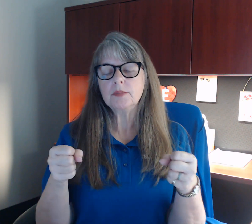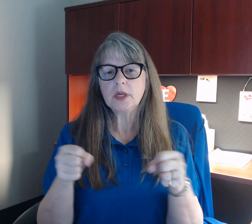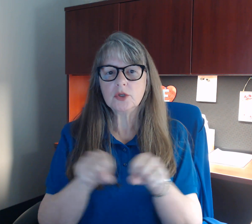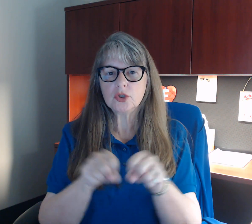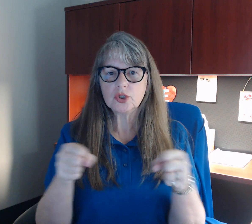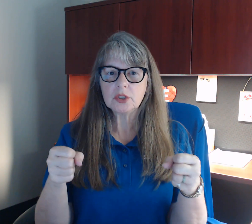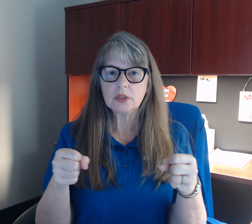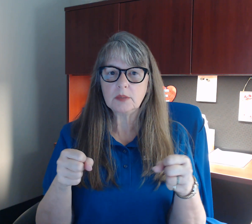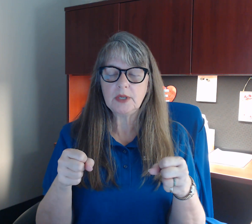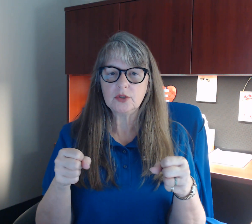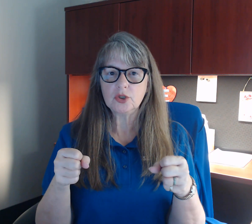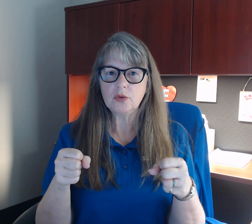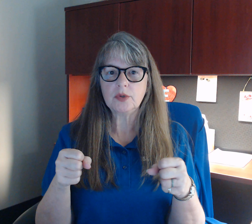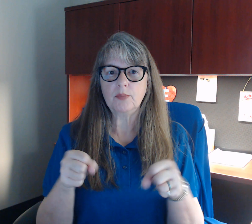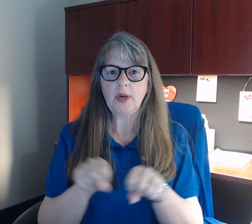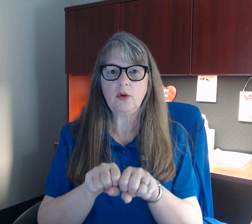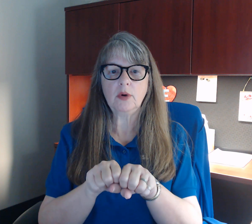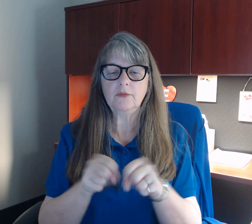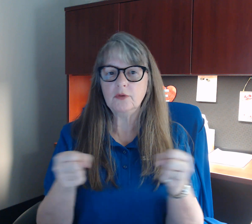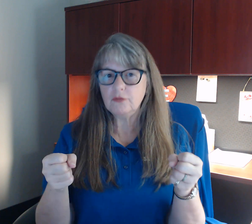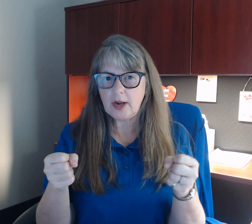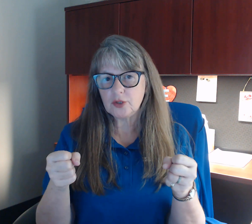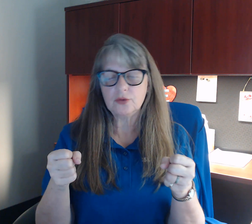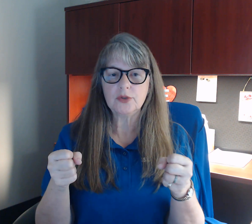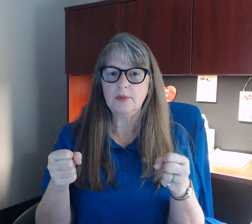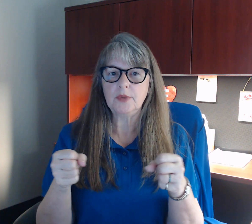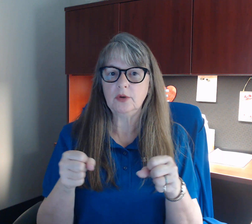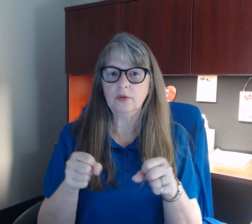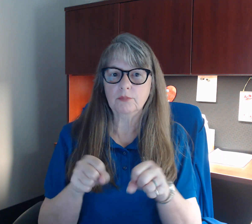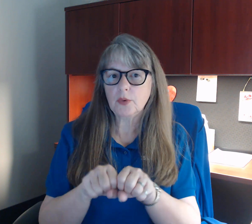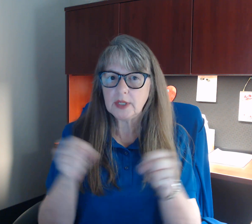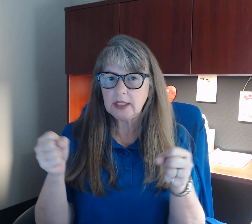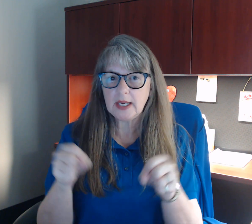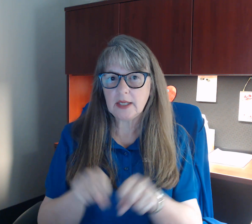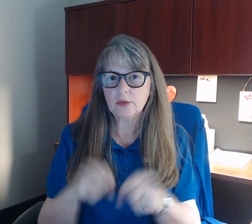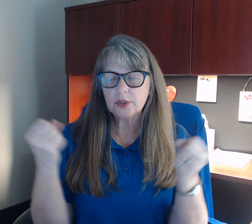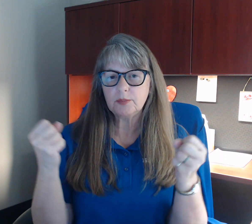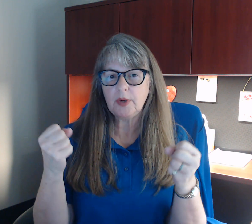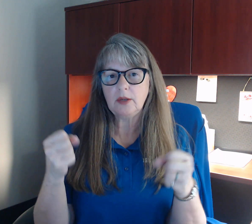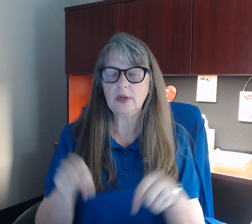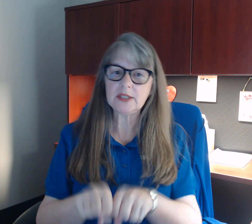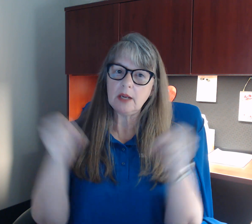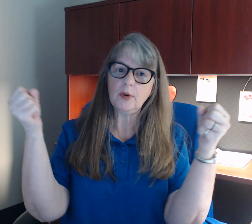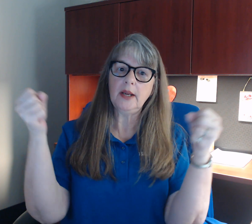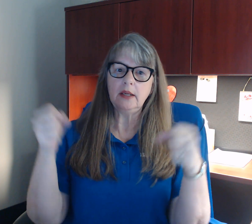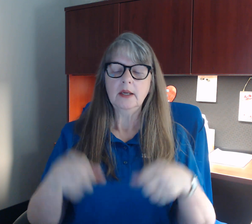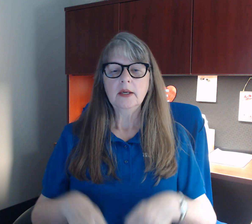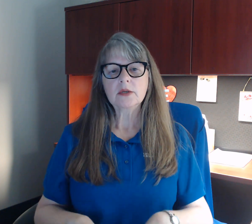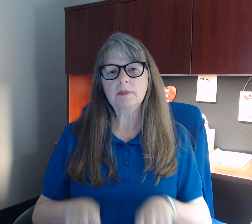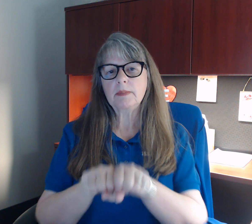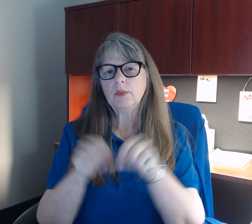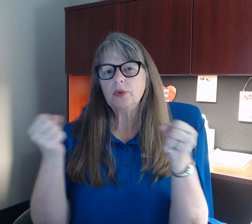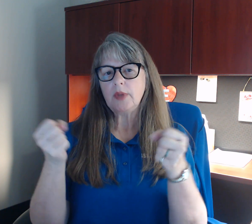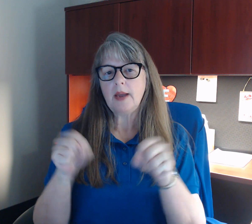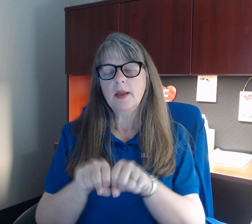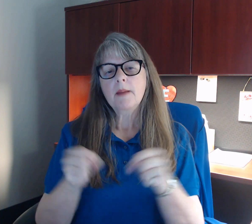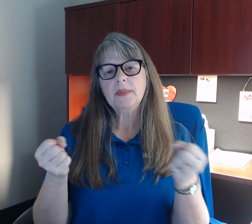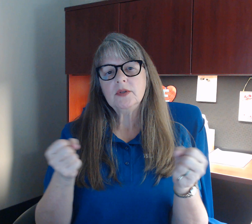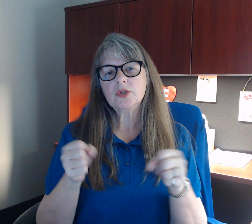because it shows a break, or if you fractured something, or you've broken a leg, or it's break, or let's take a break. Some people will do that, but this is